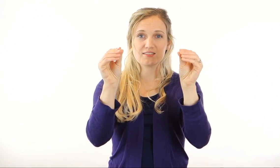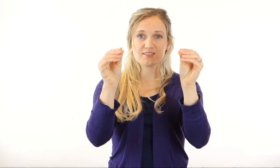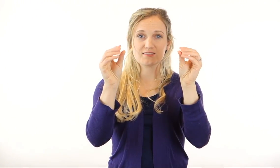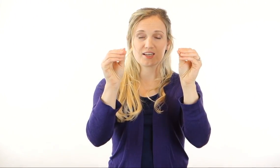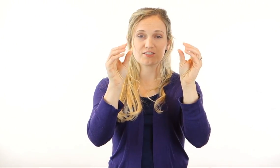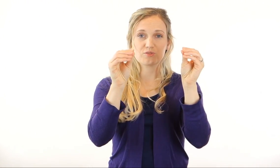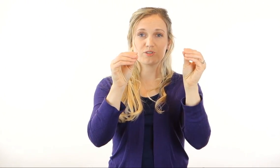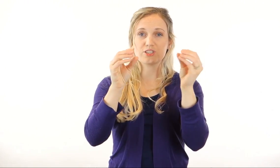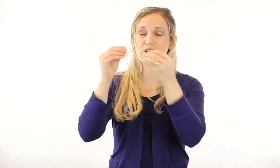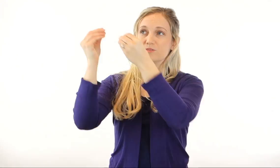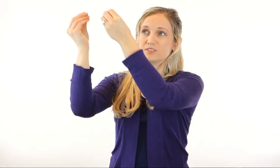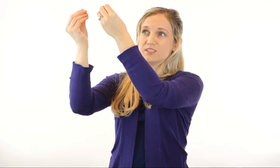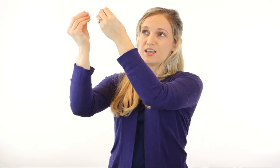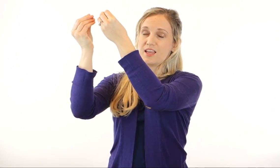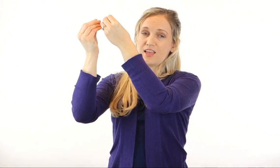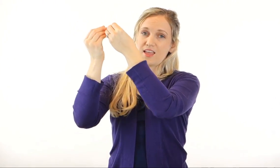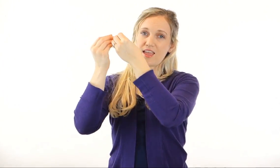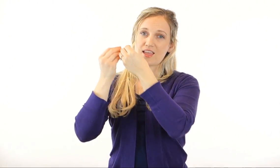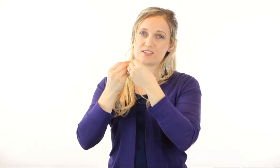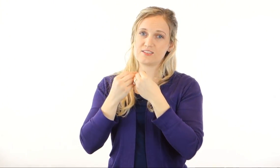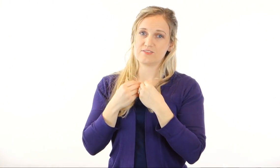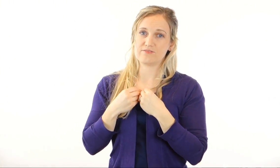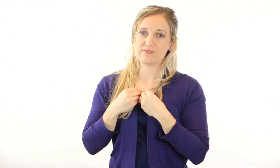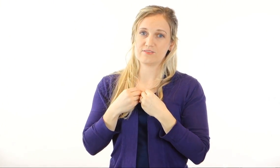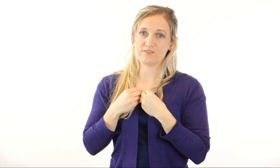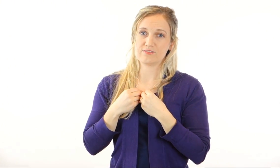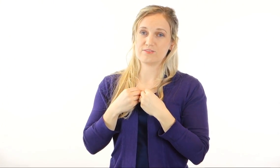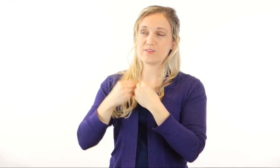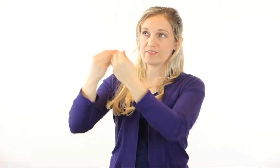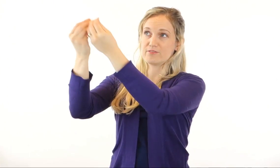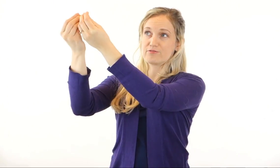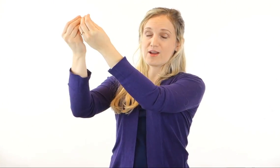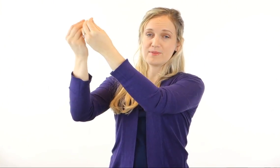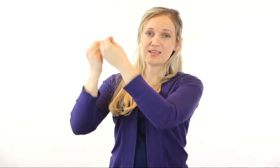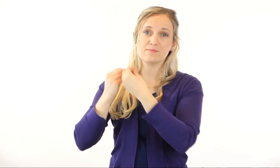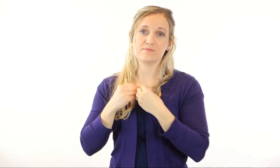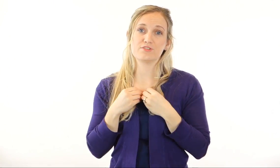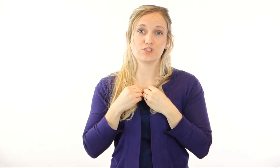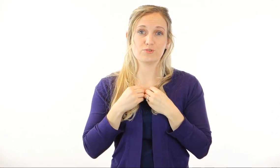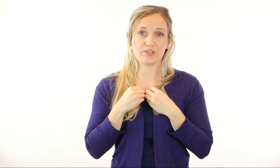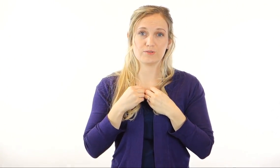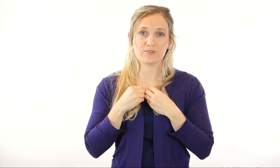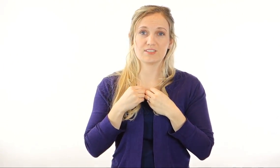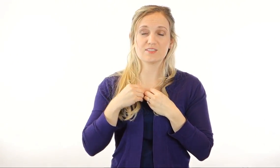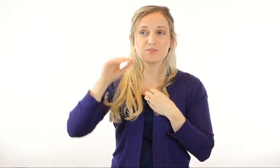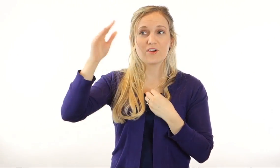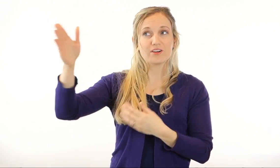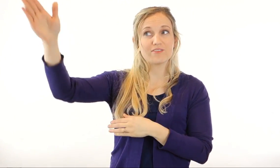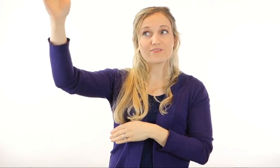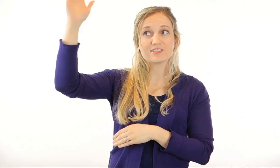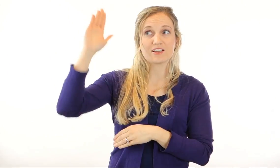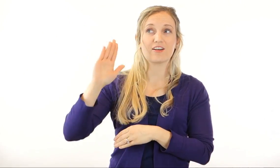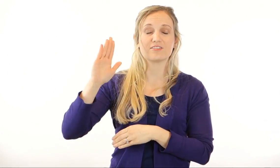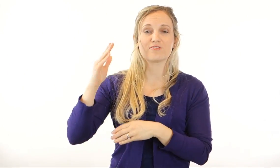hands, kind of squished O's, and you give it from him to you. And since we've already referenced that God is right